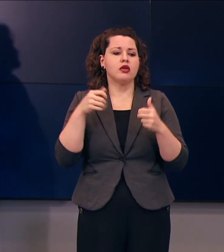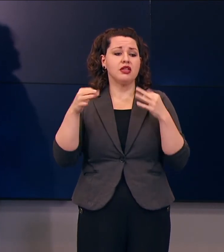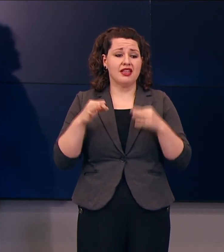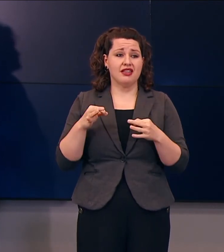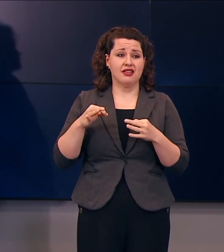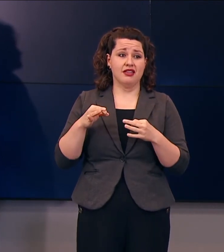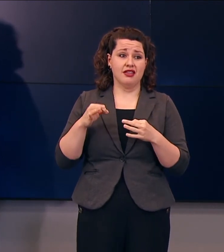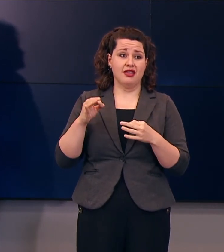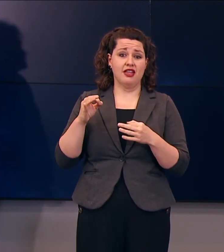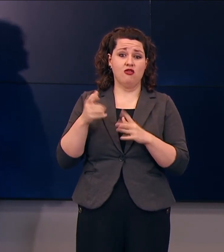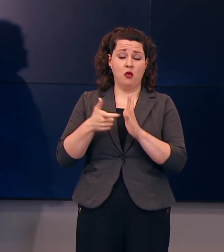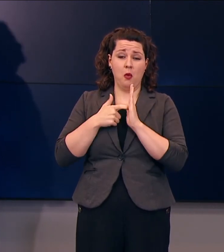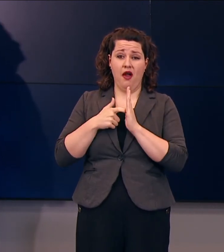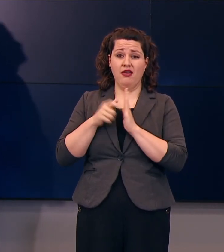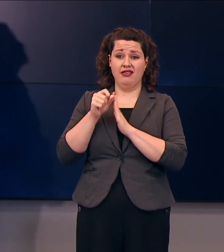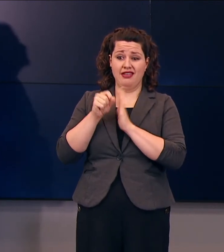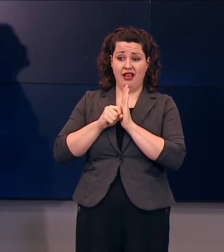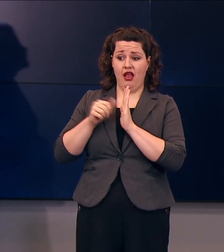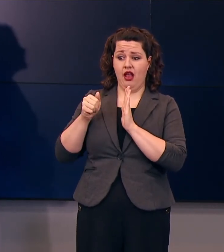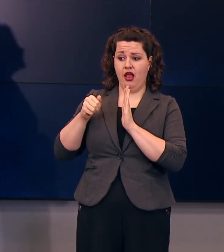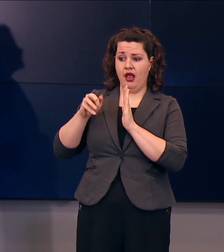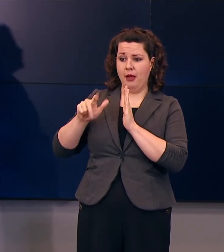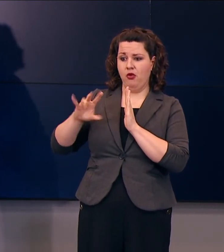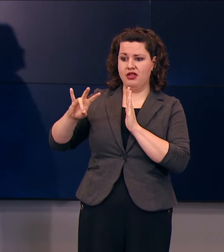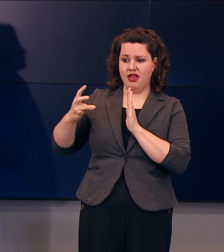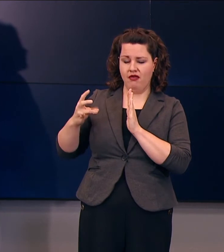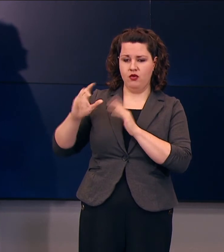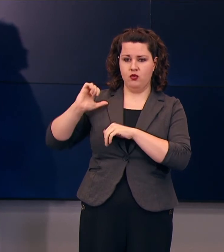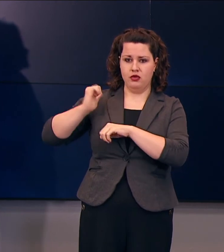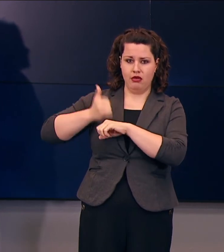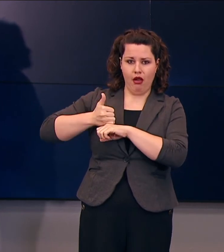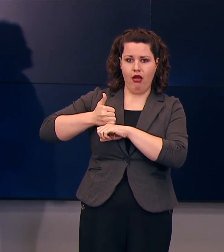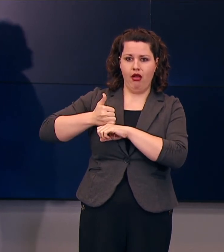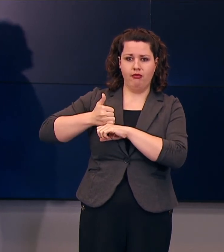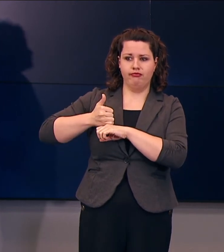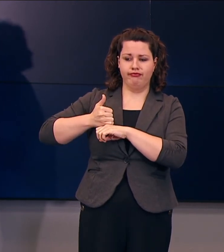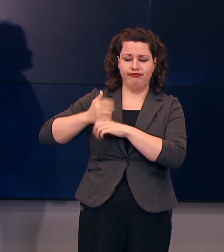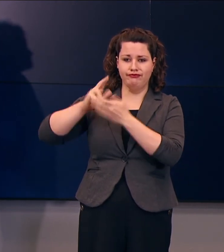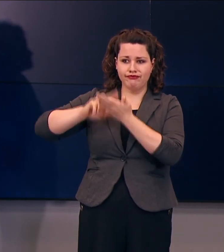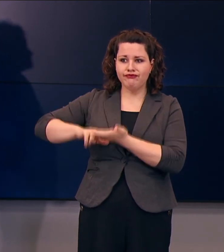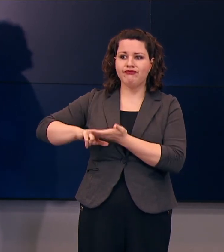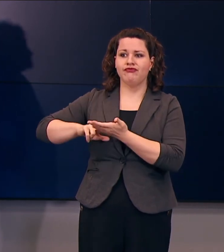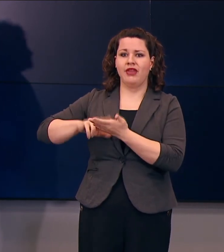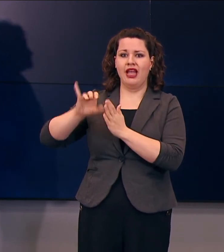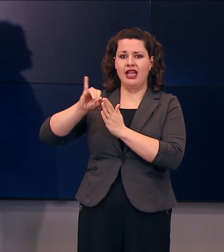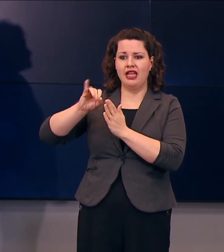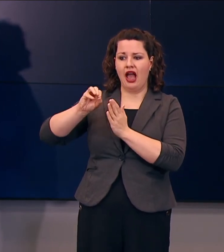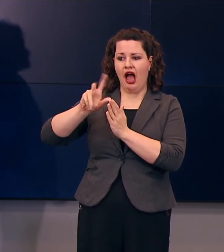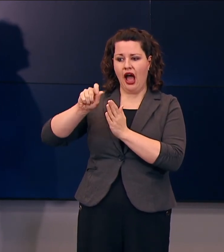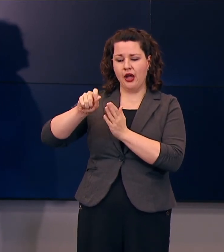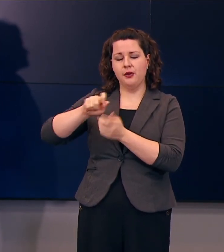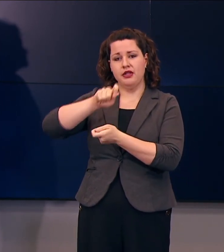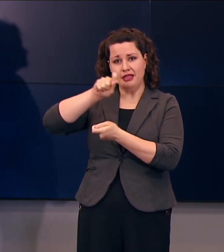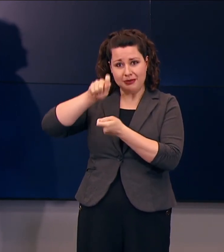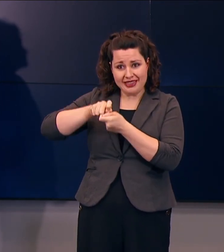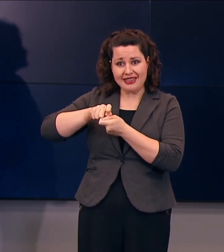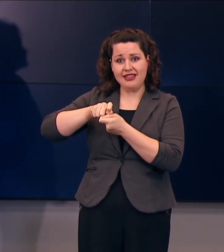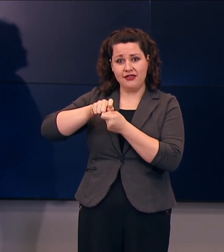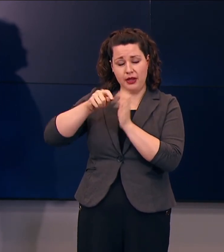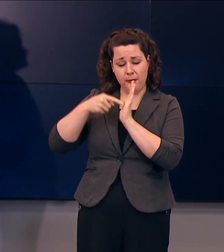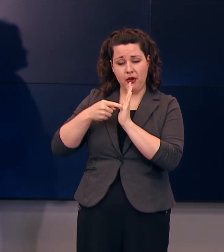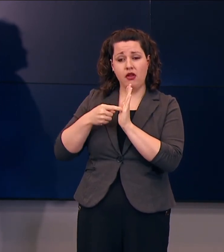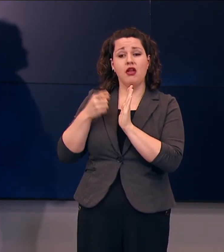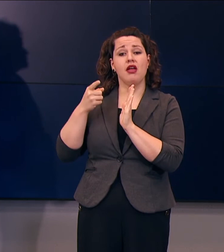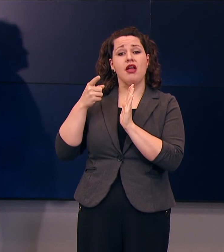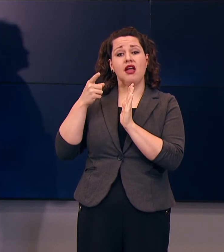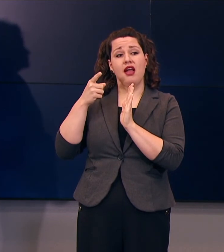7th for the state to finalize this agreement to create an Iowa-specific model? And has the state shared its data set